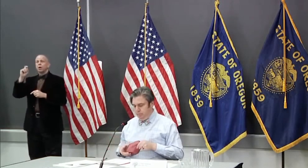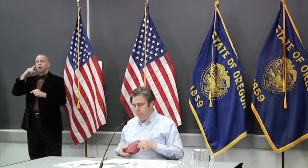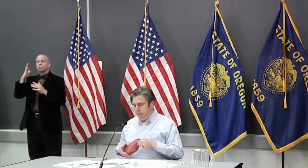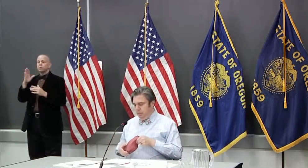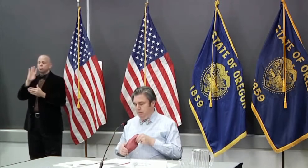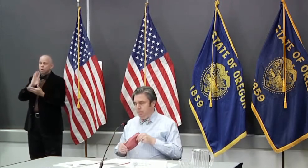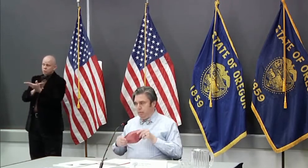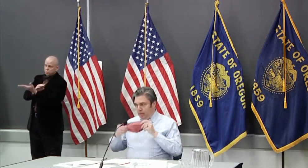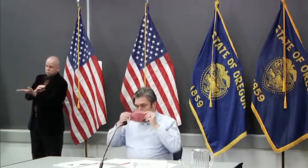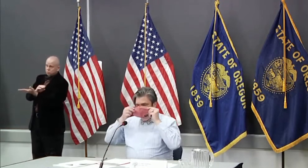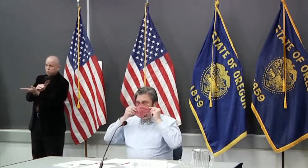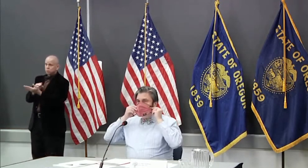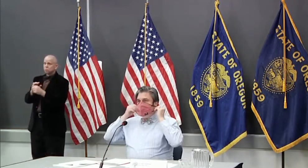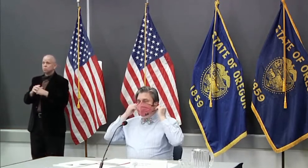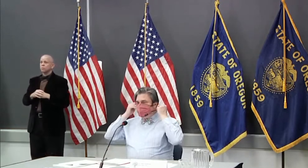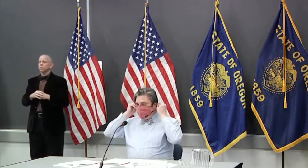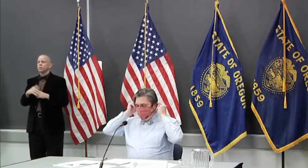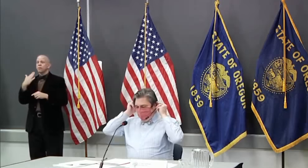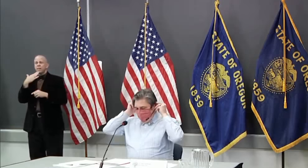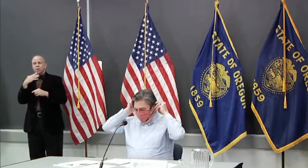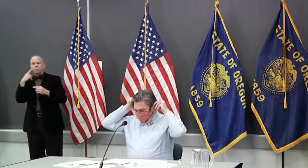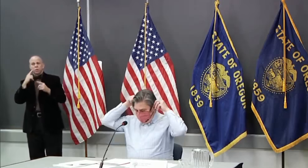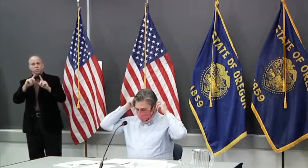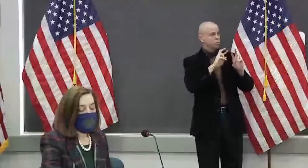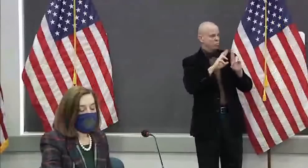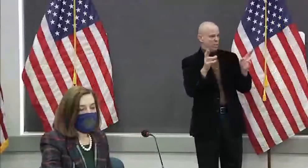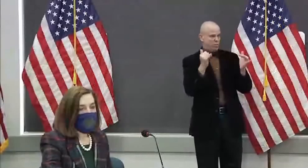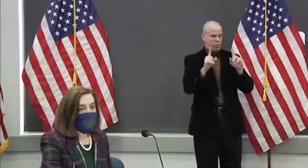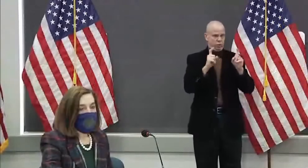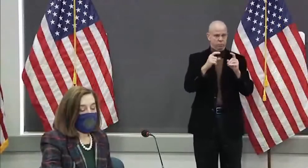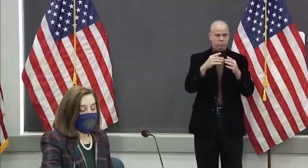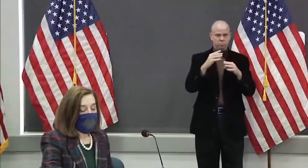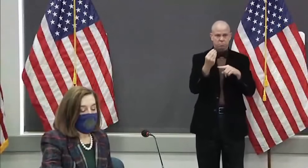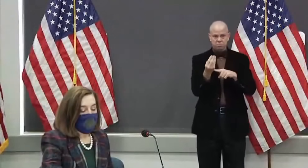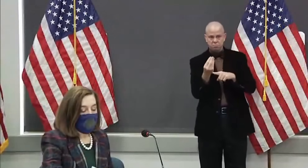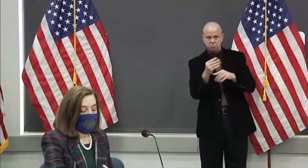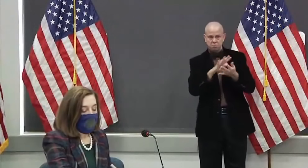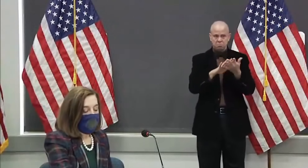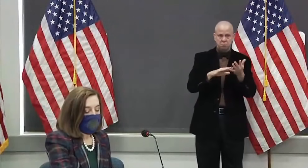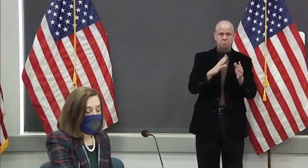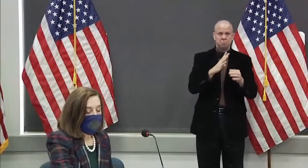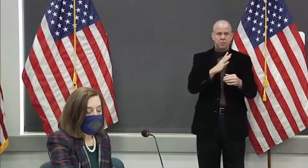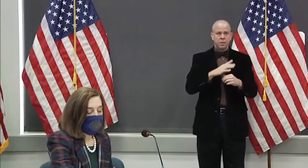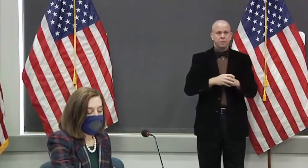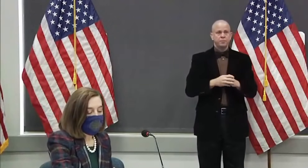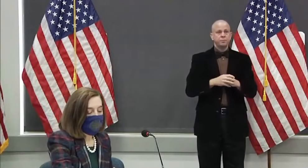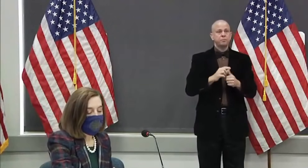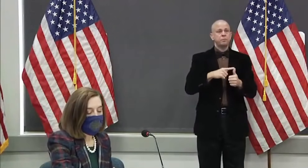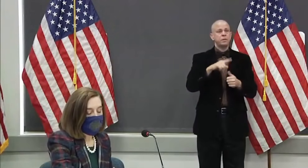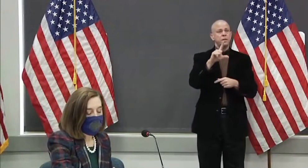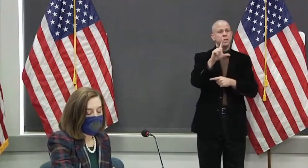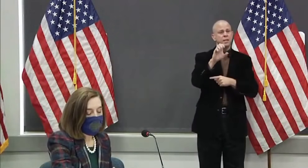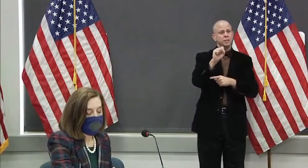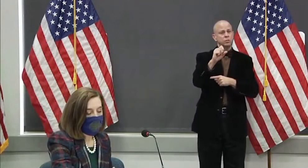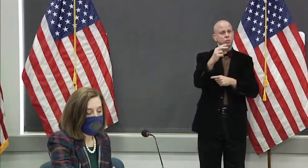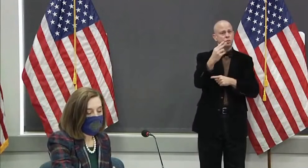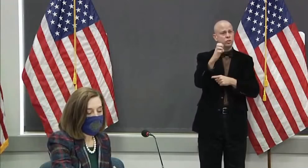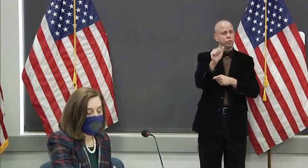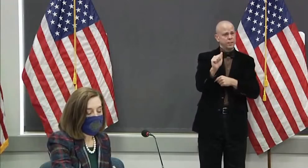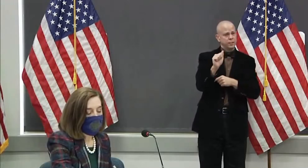Seidlinger. And Charles, I think we're ready for questions. Great. We'll start out with Lachey Wesley from K2. Go ahead, Lachey.